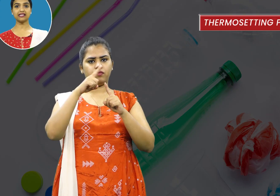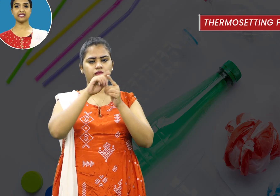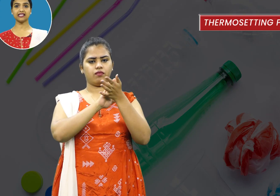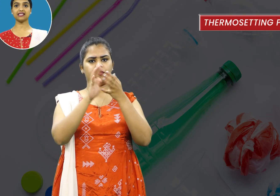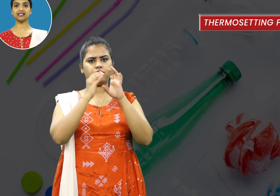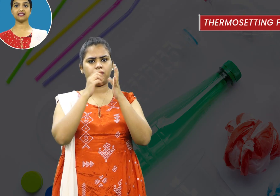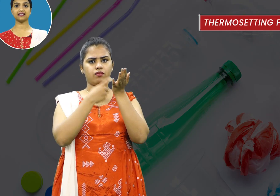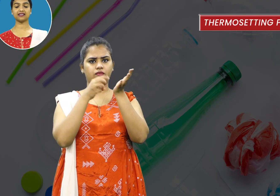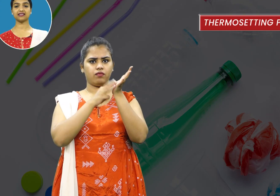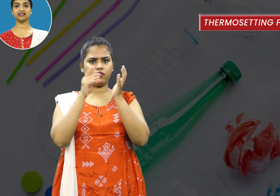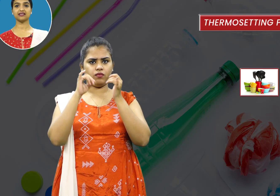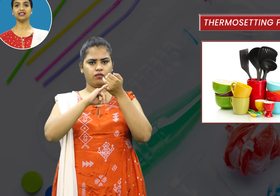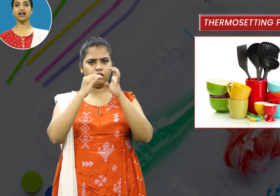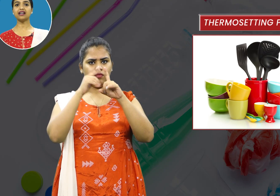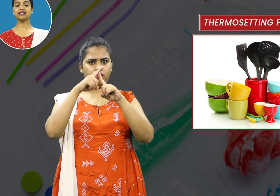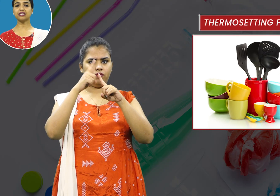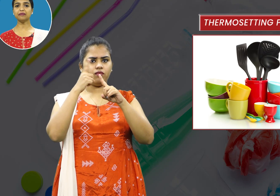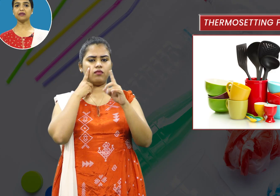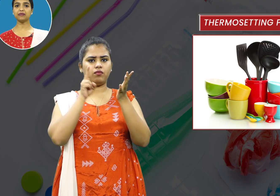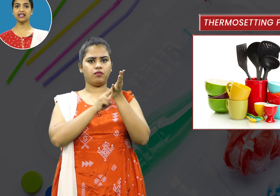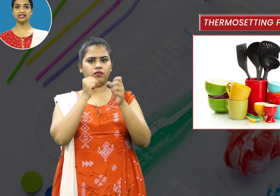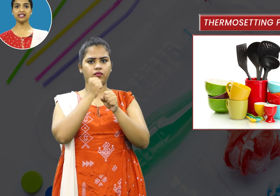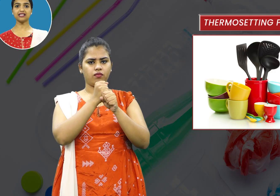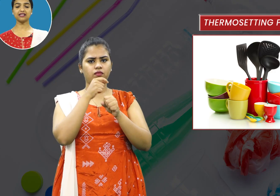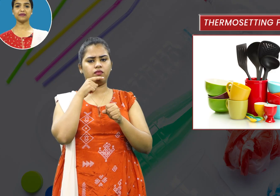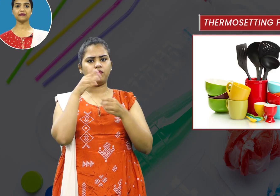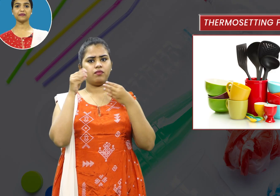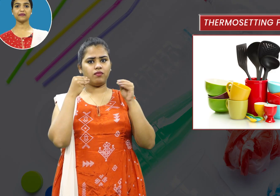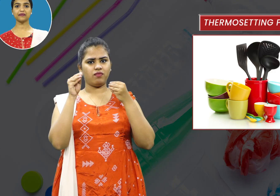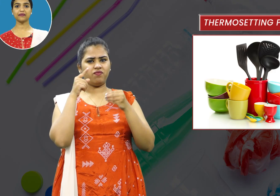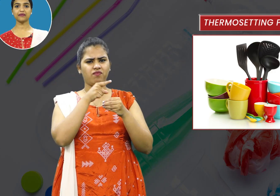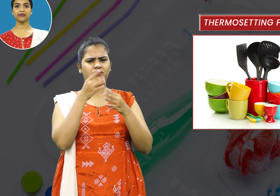Thermosetting plastics are simply plastics